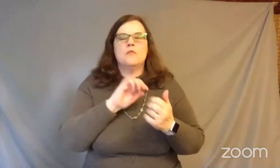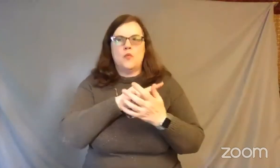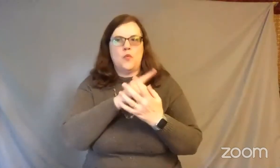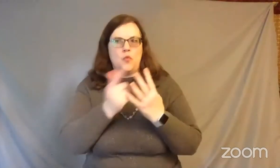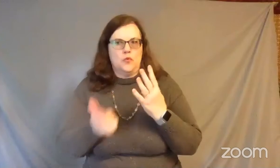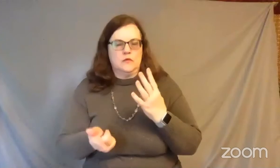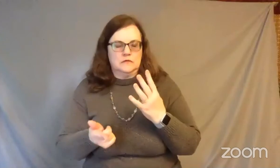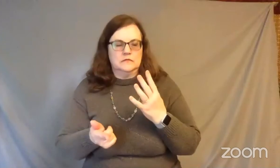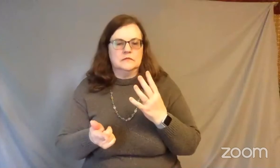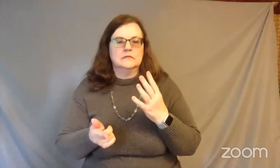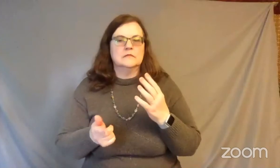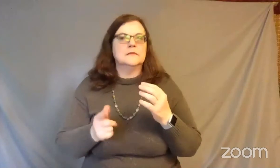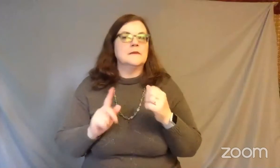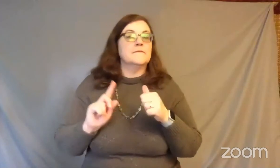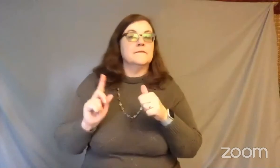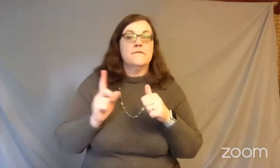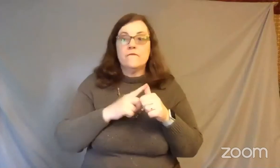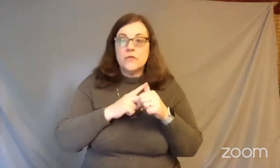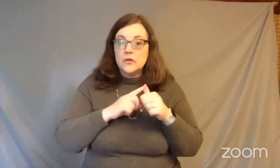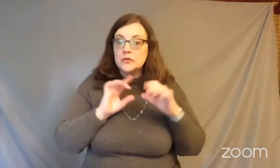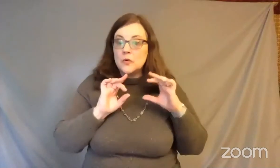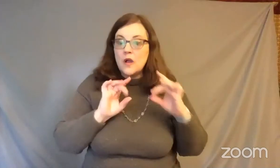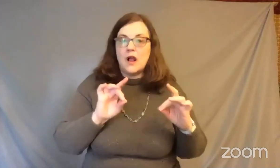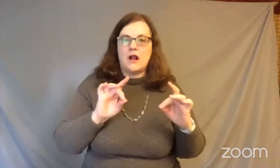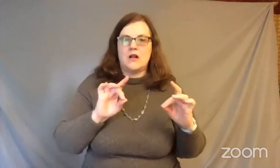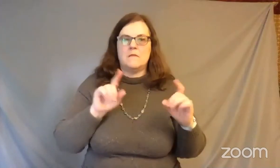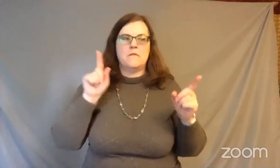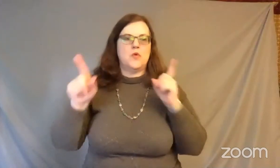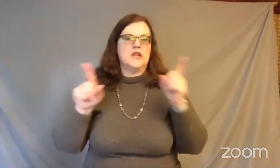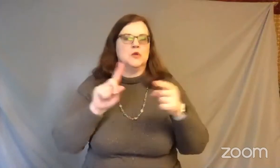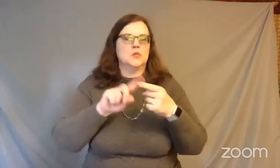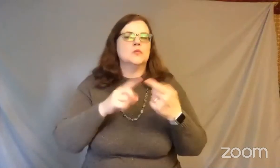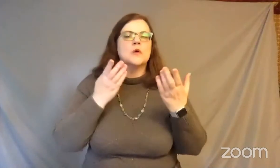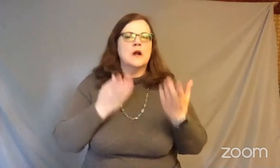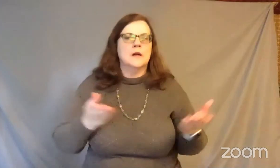All 4 children acquired these pronouns in the order depicted.